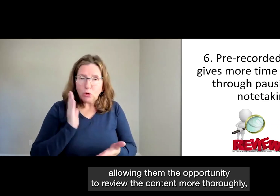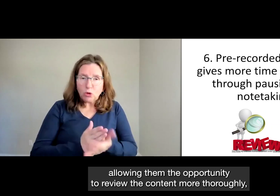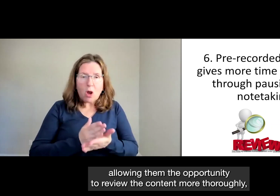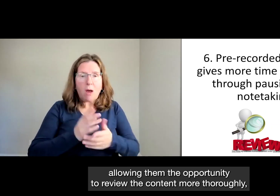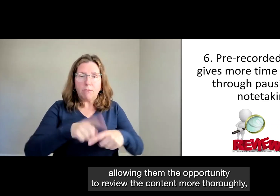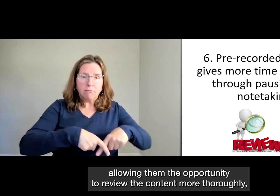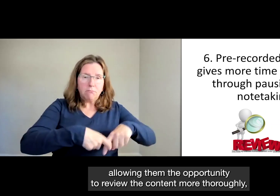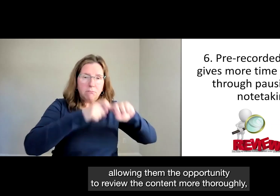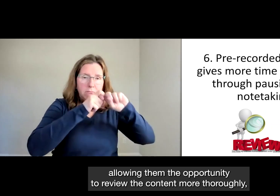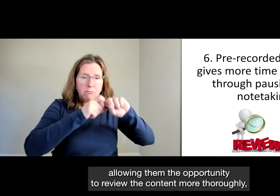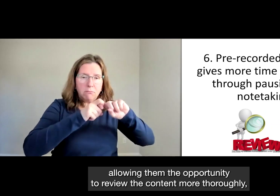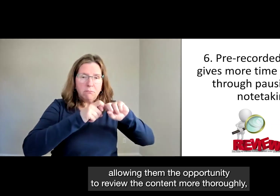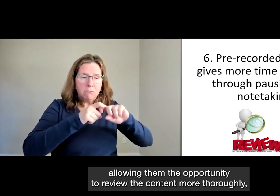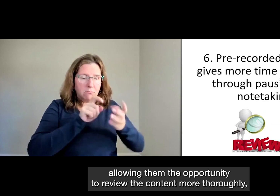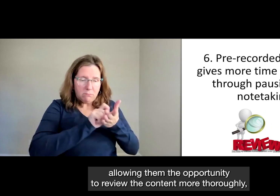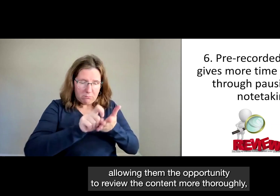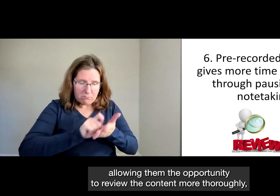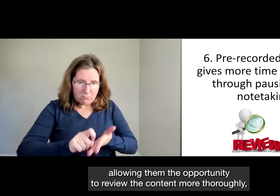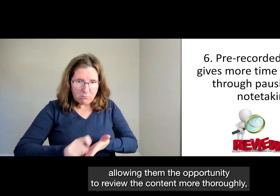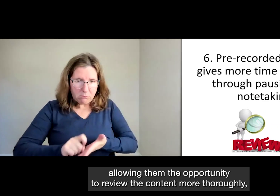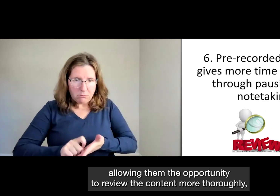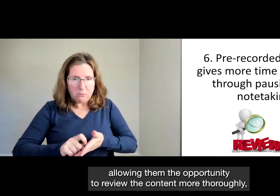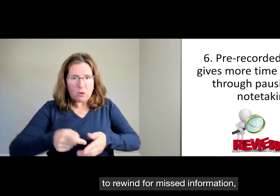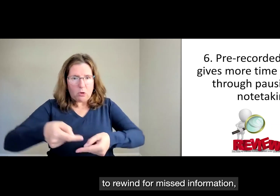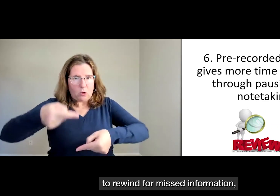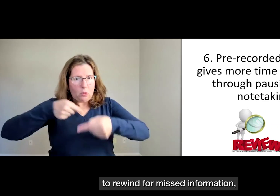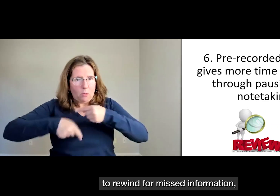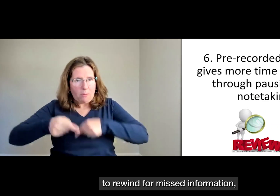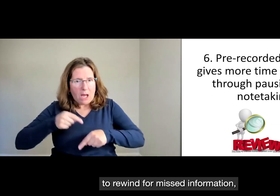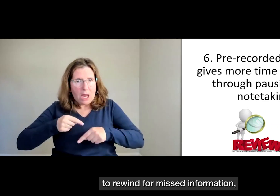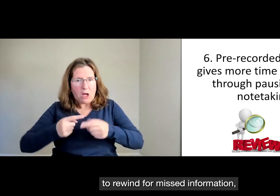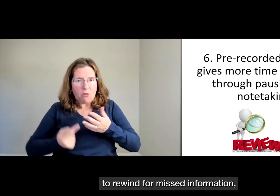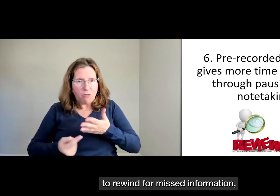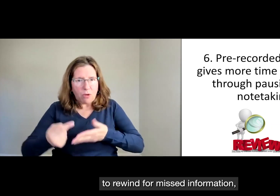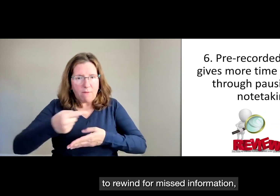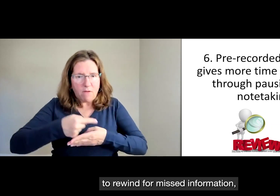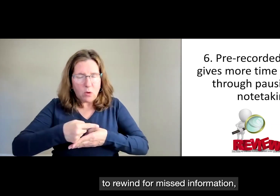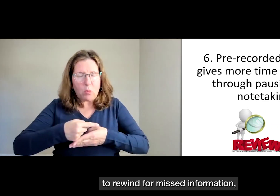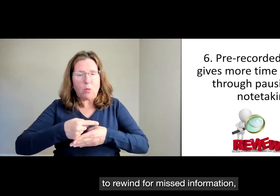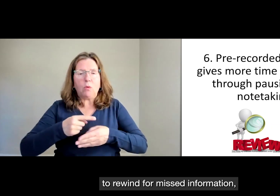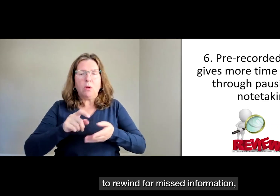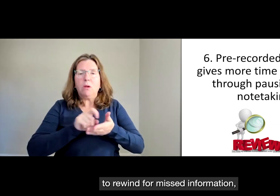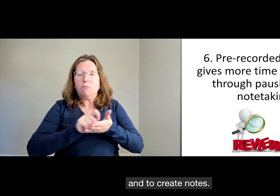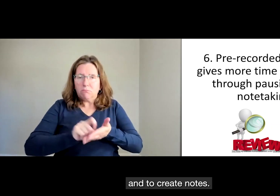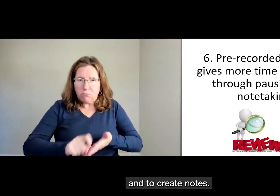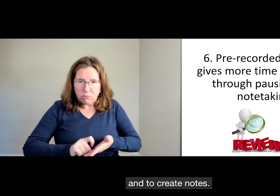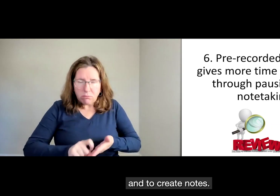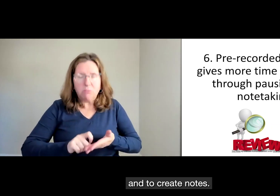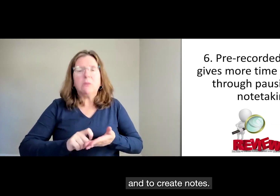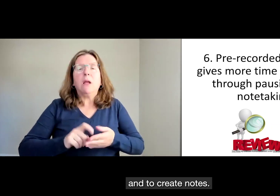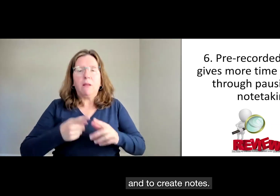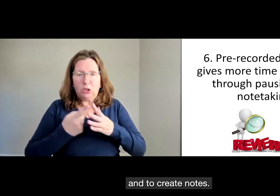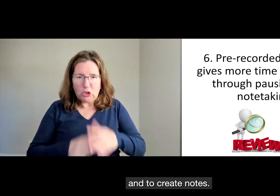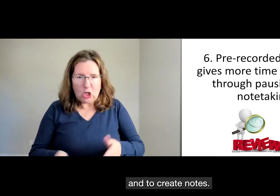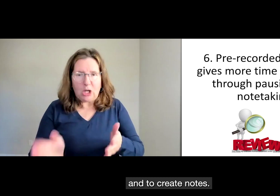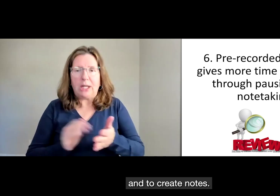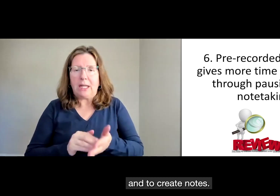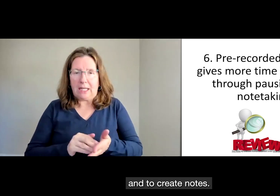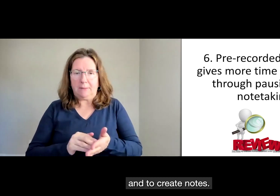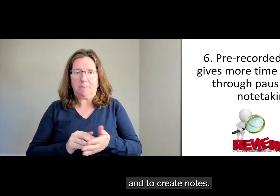the opportunity to review the content more thoroughly, to rewind for missed information, and to create